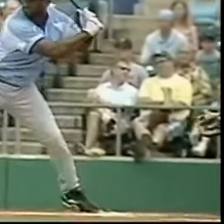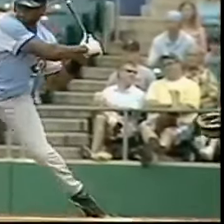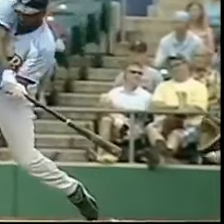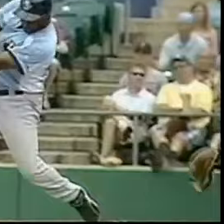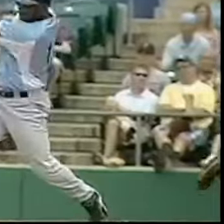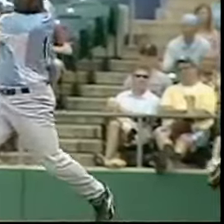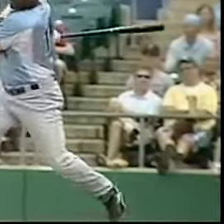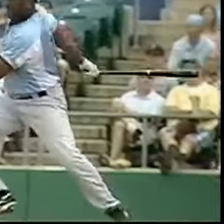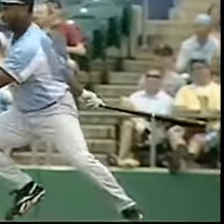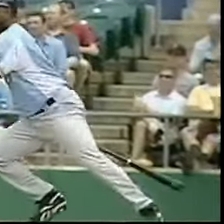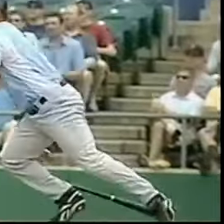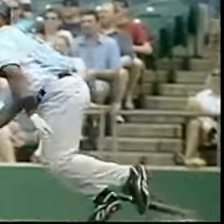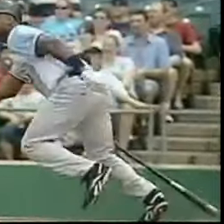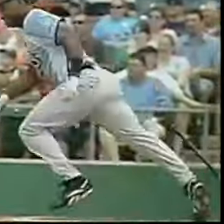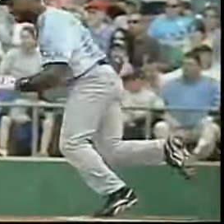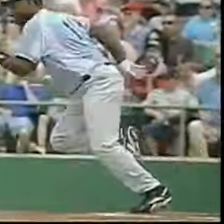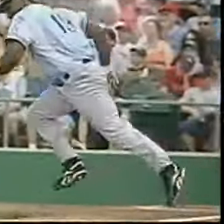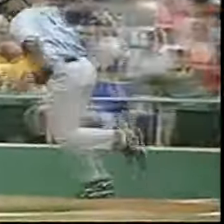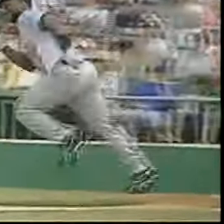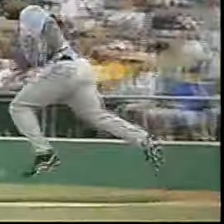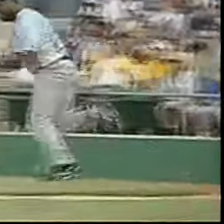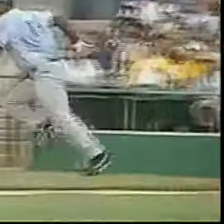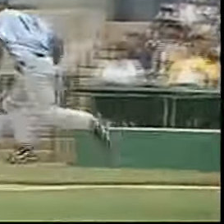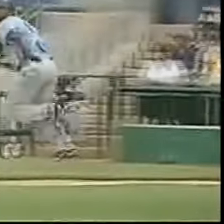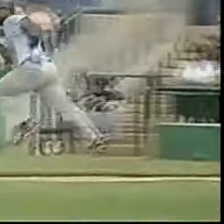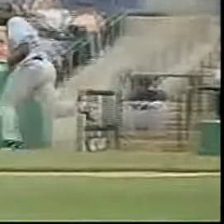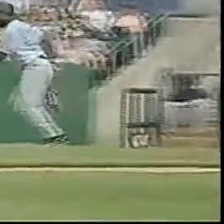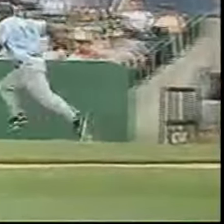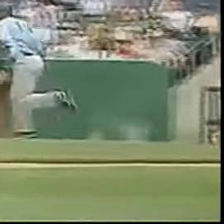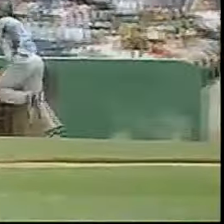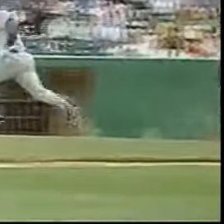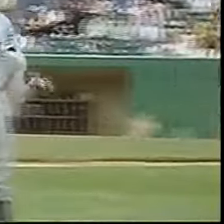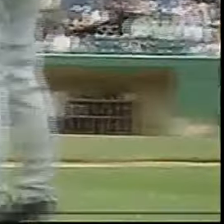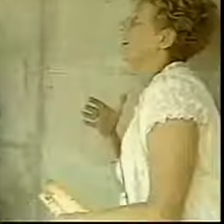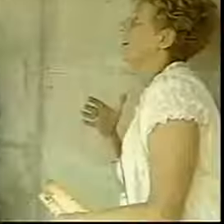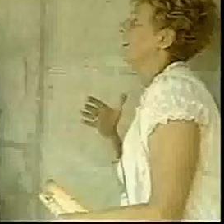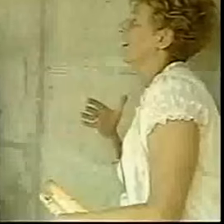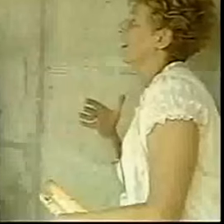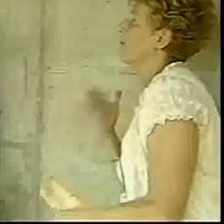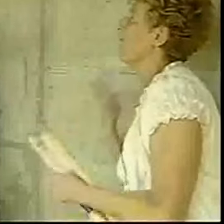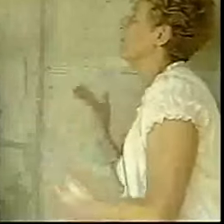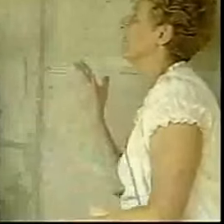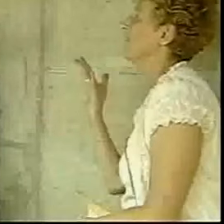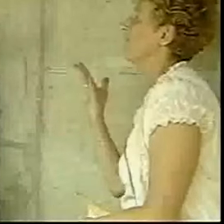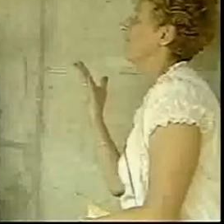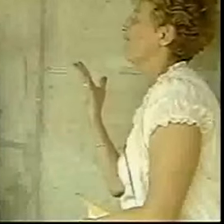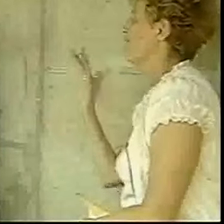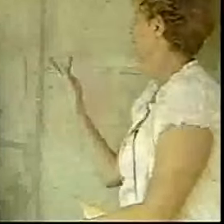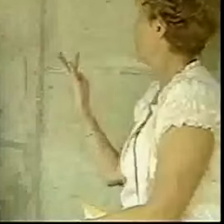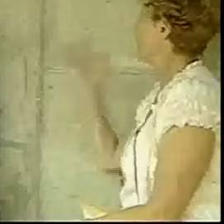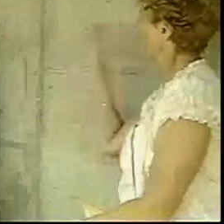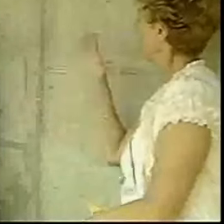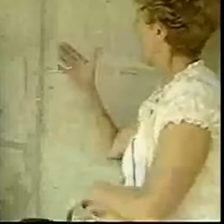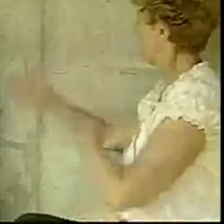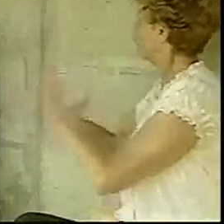I've always loved the game. It's a great sport. And I enjoy watching baseball. Carol Finkel, a long-time advocate for